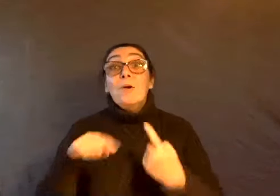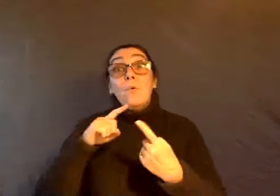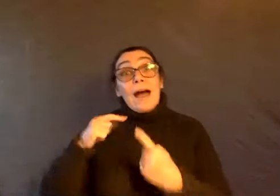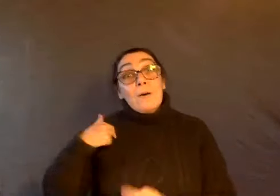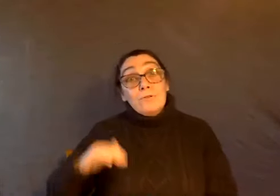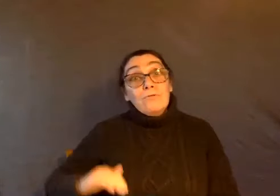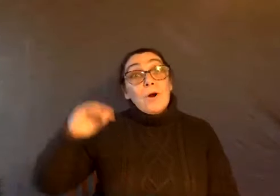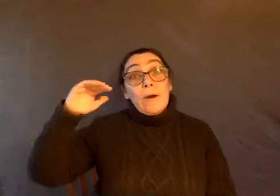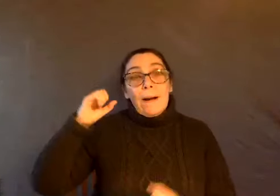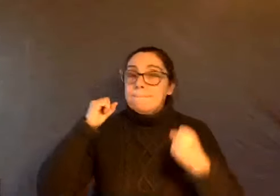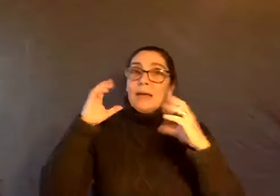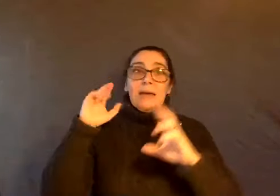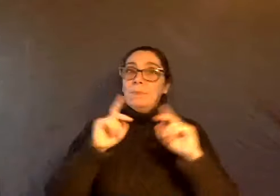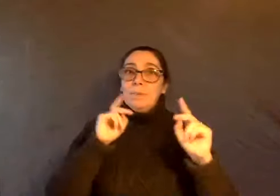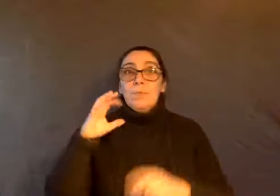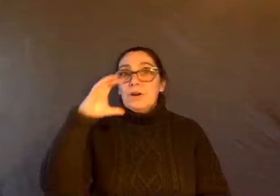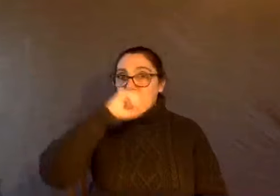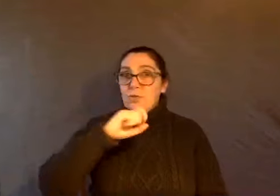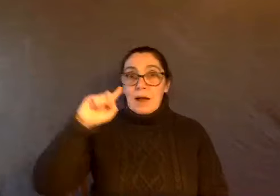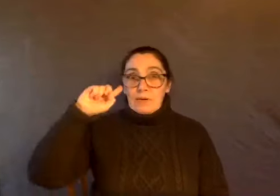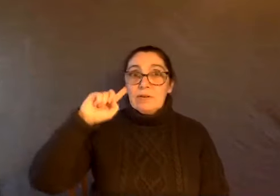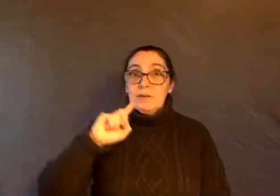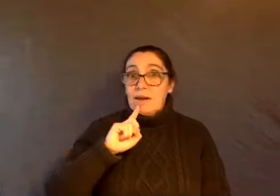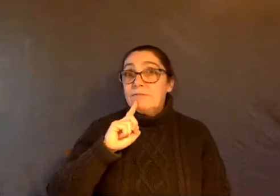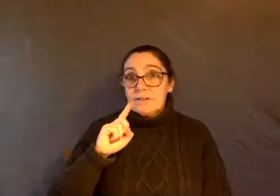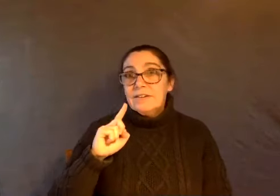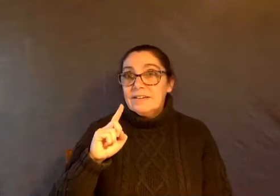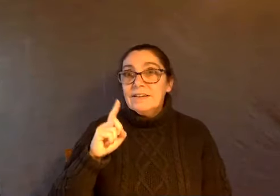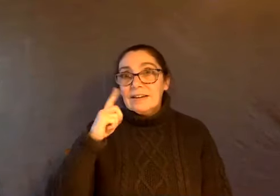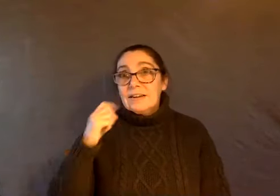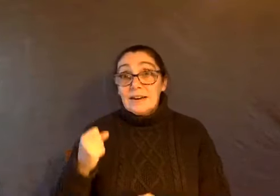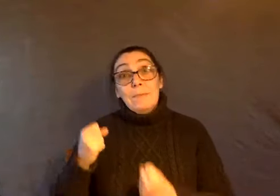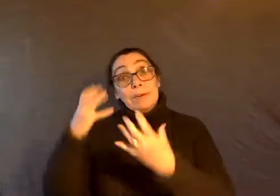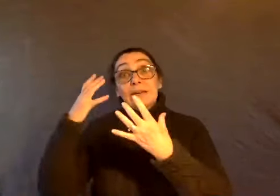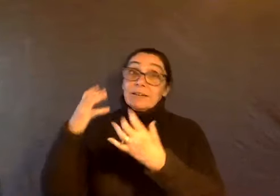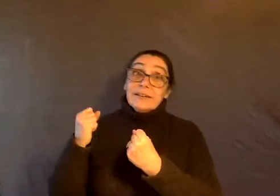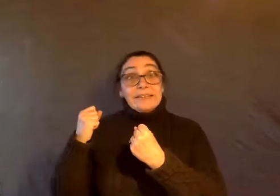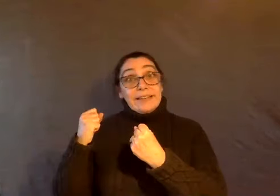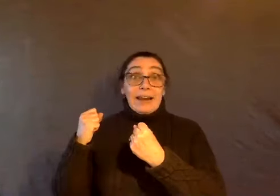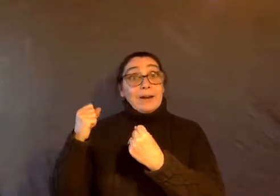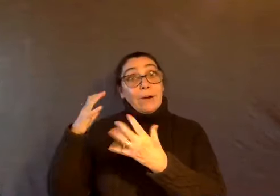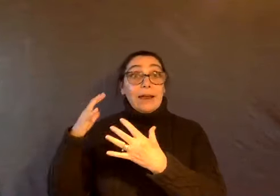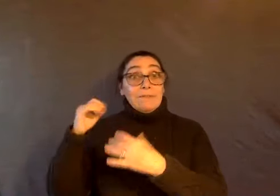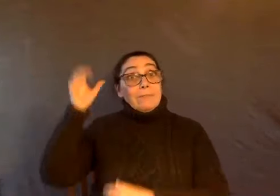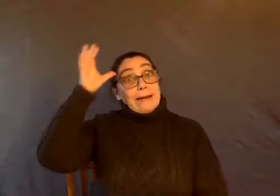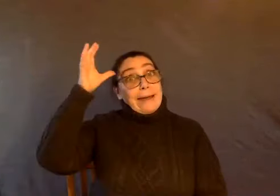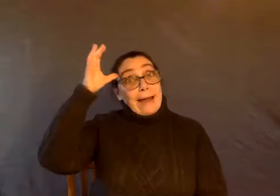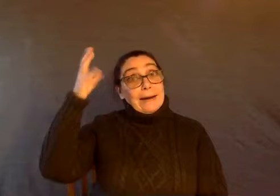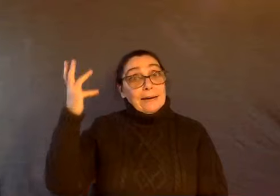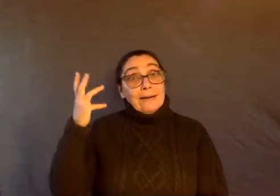When I was growing up, many people would assume I was deaf because I'd be signing away with my dad and